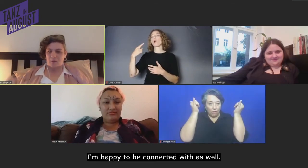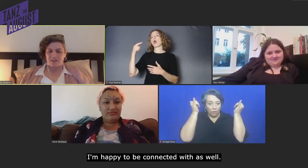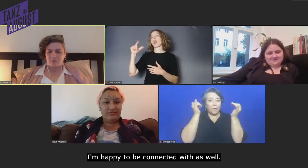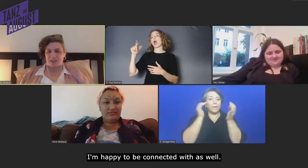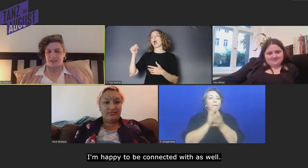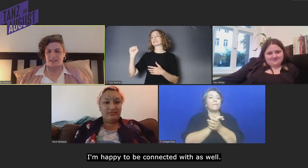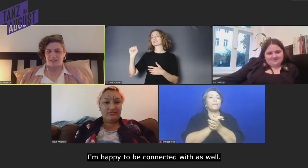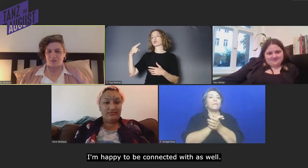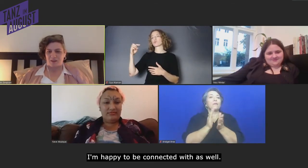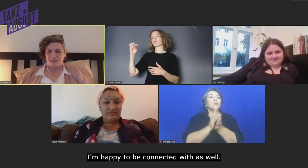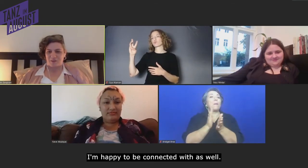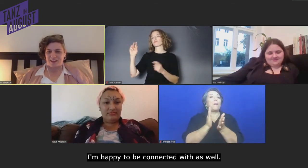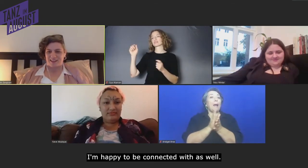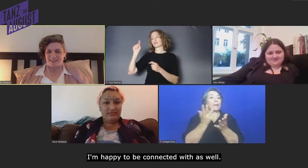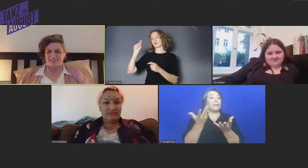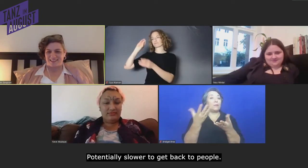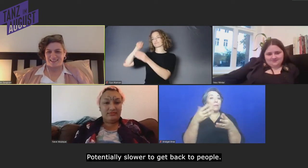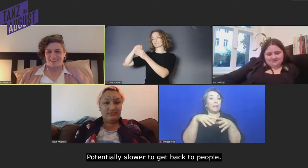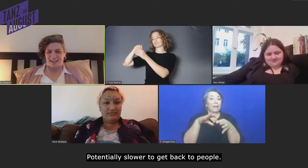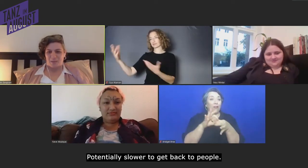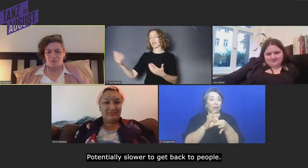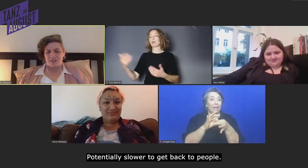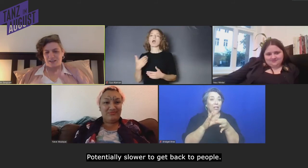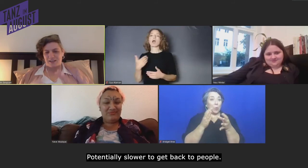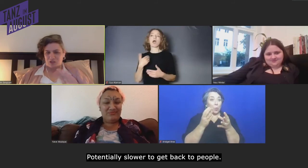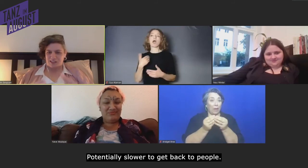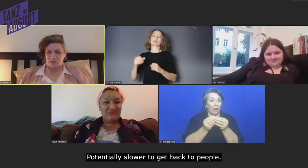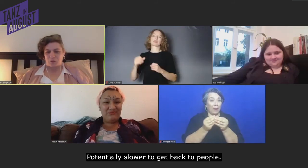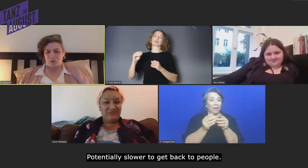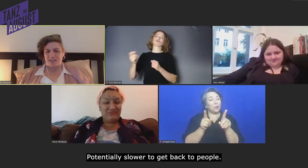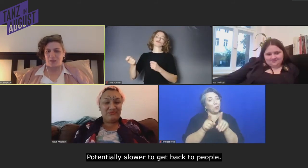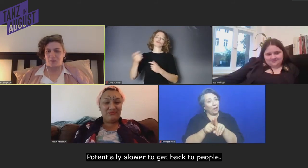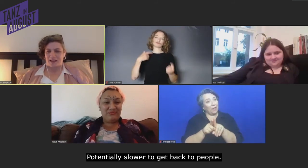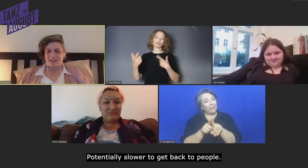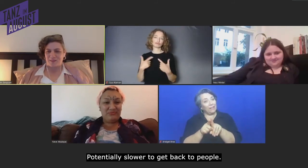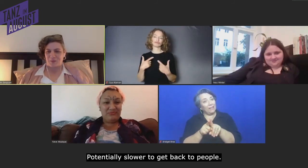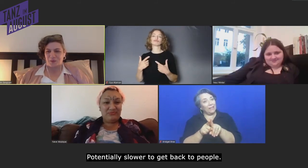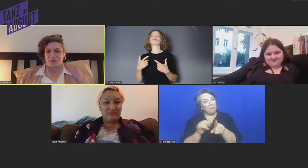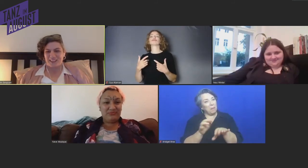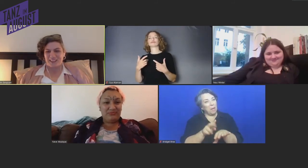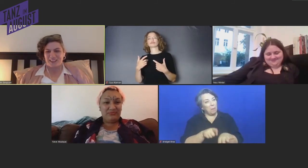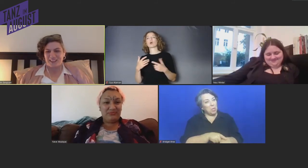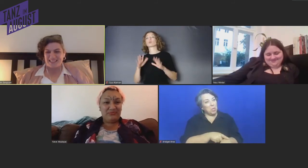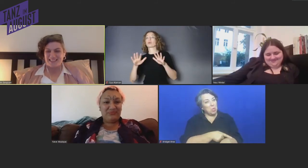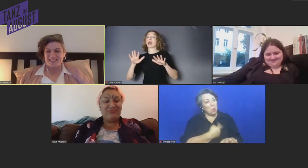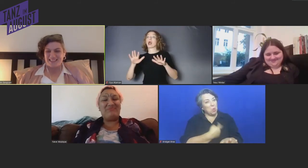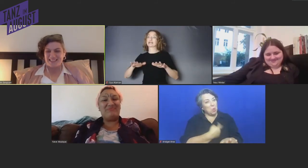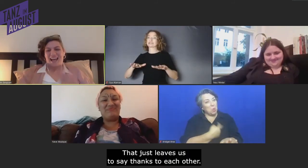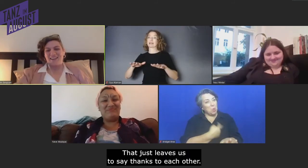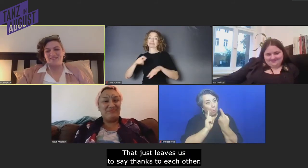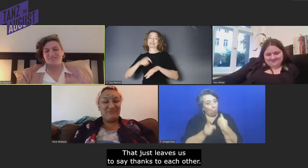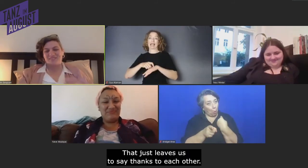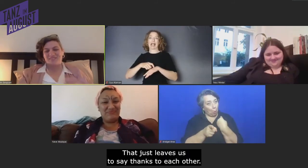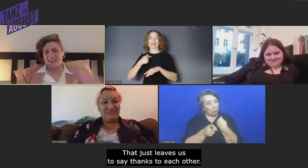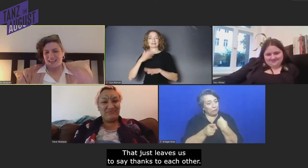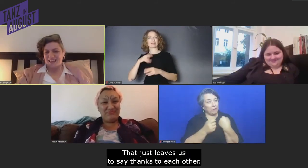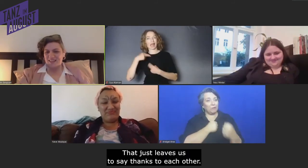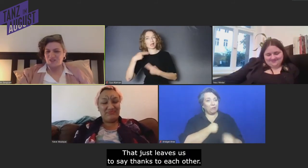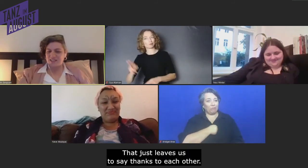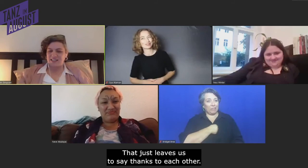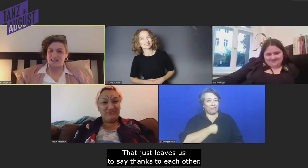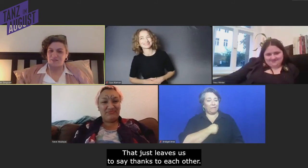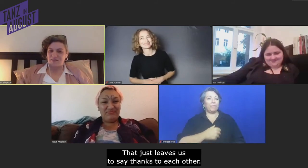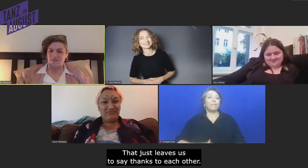happy to be connected with as well. Potentially slower to get back to people. I think that